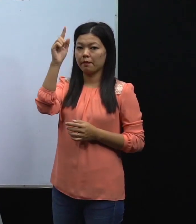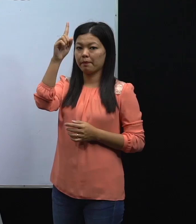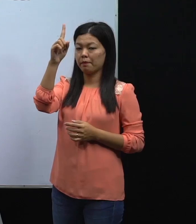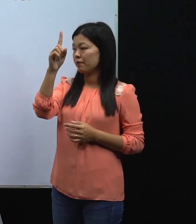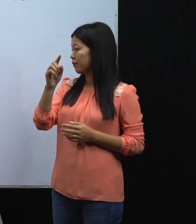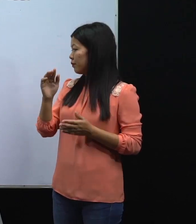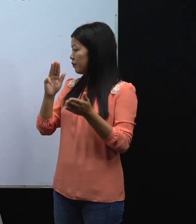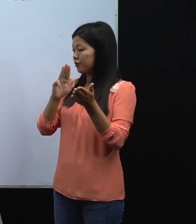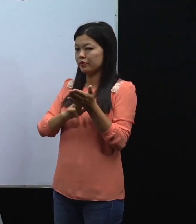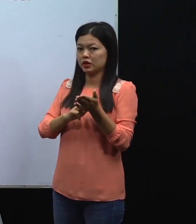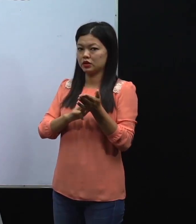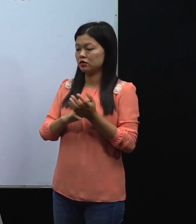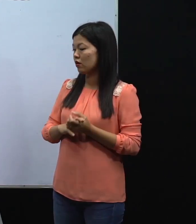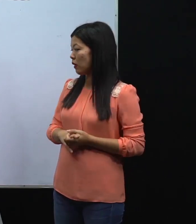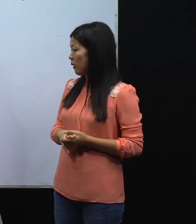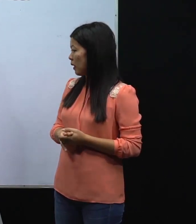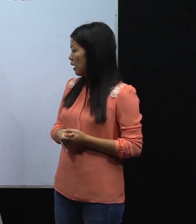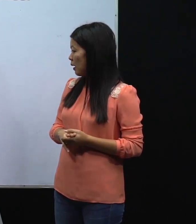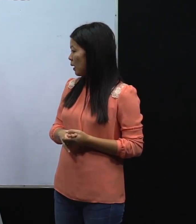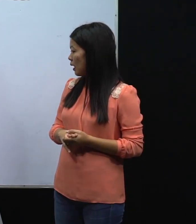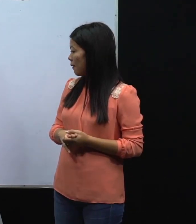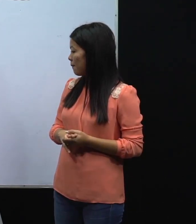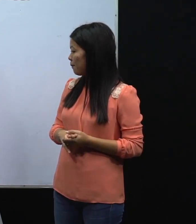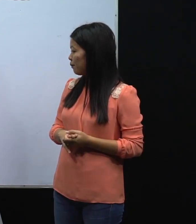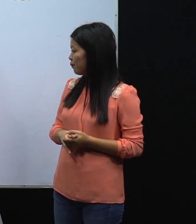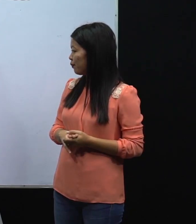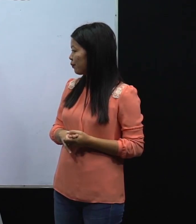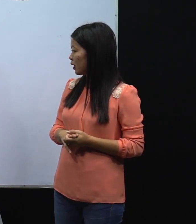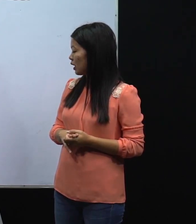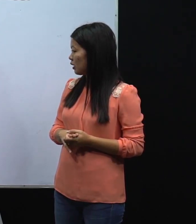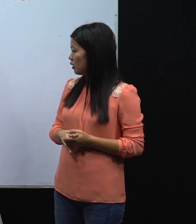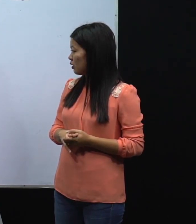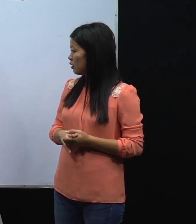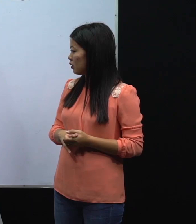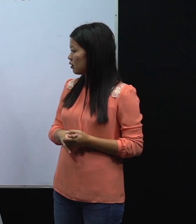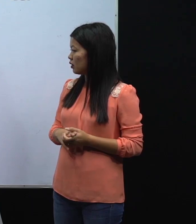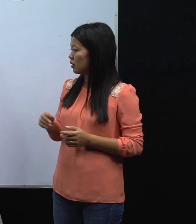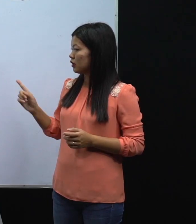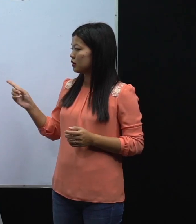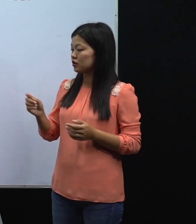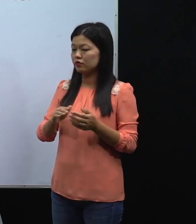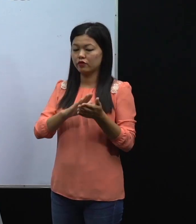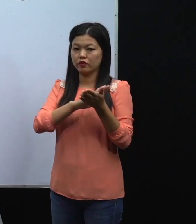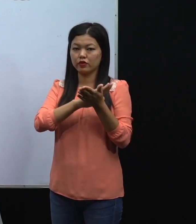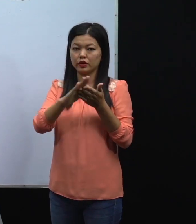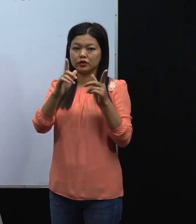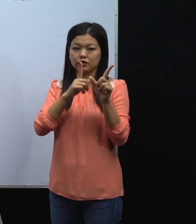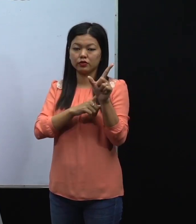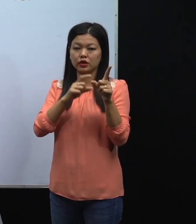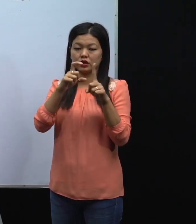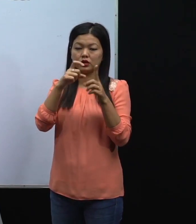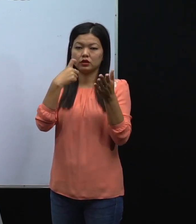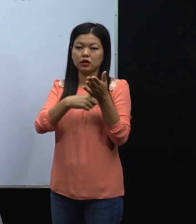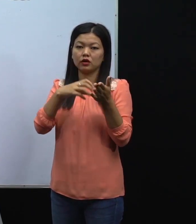meter. Clear? So this is the size of one. Okay, this is for hydrogen, okay? Hydrogen. I'm taking the first